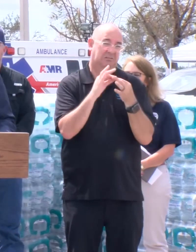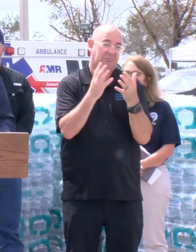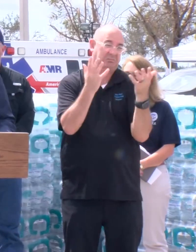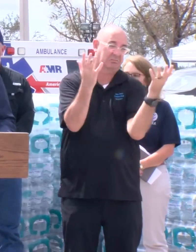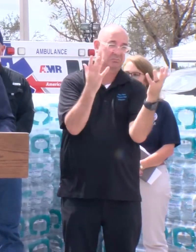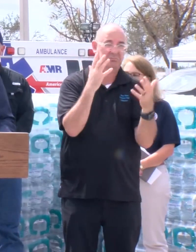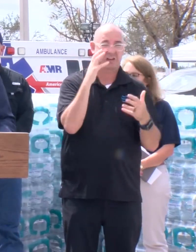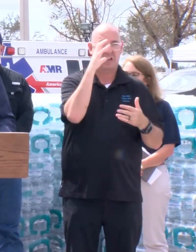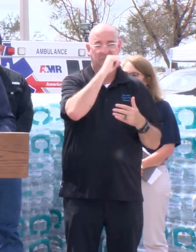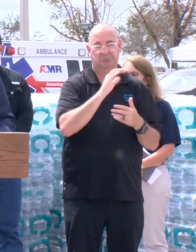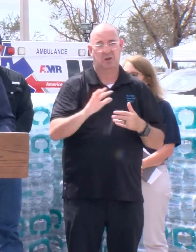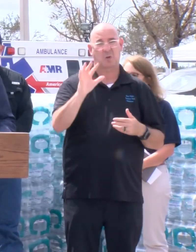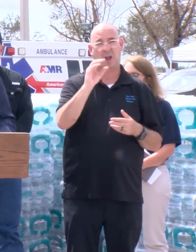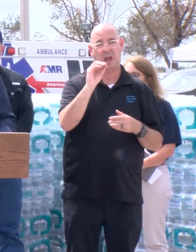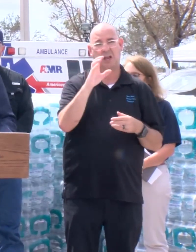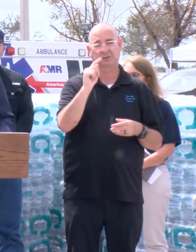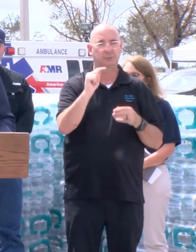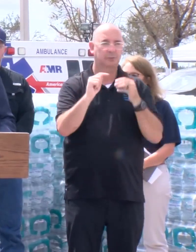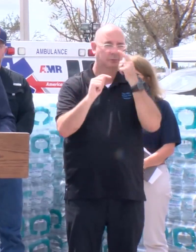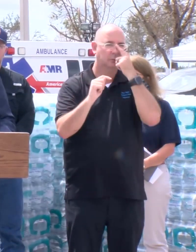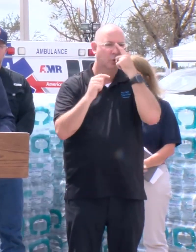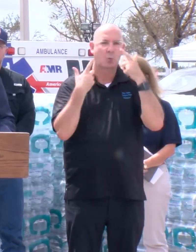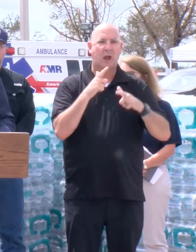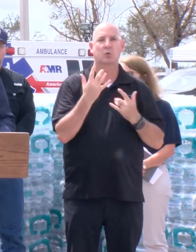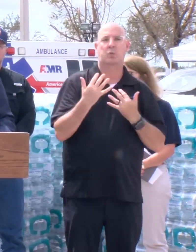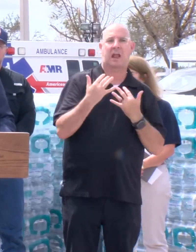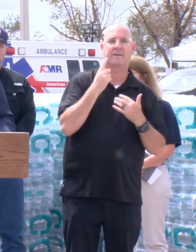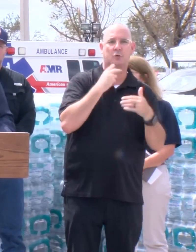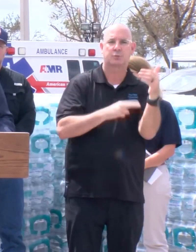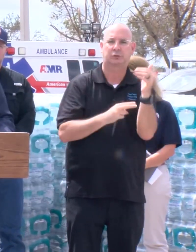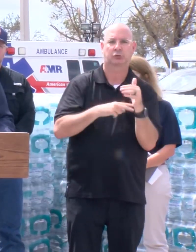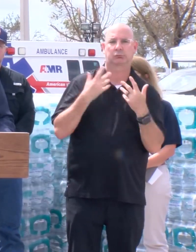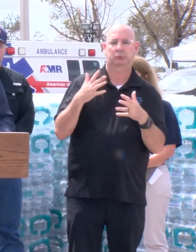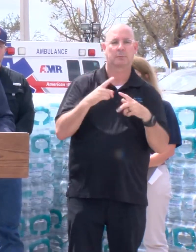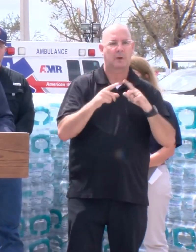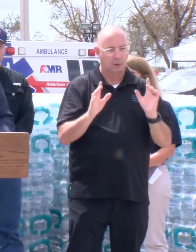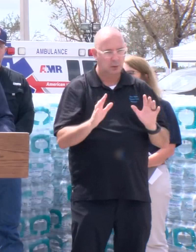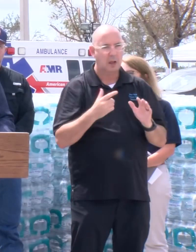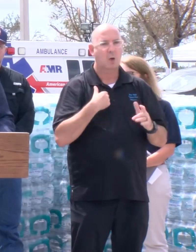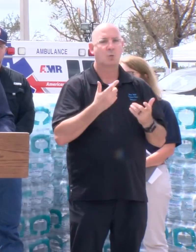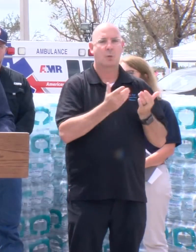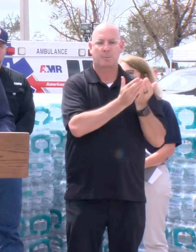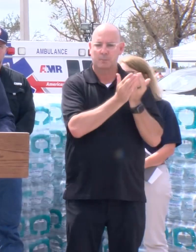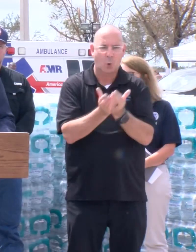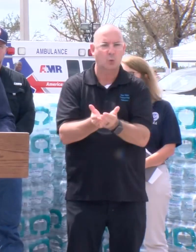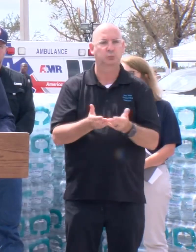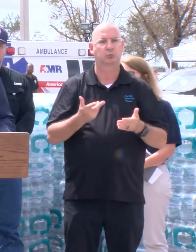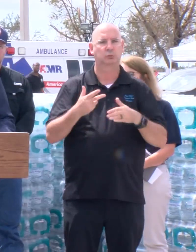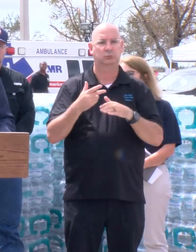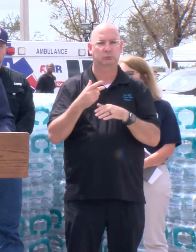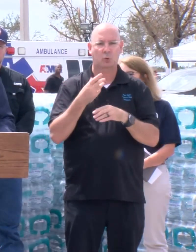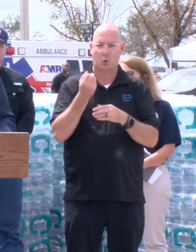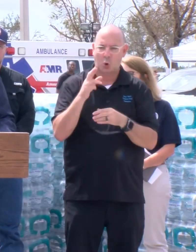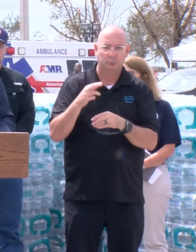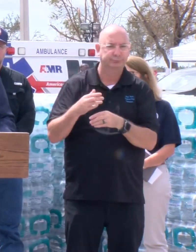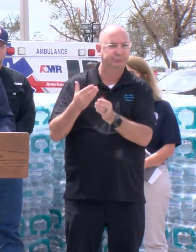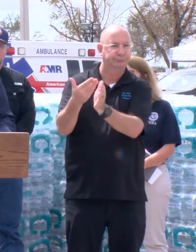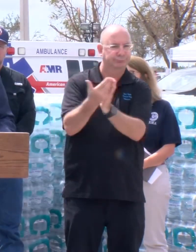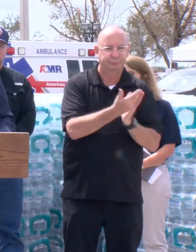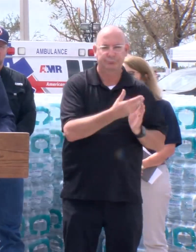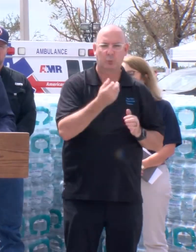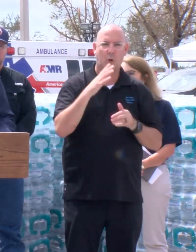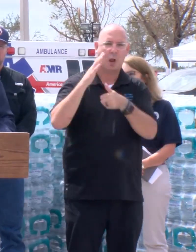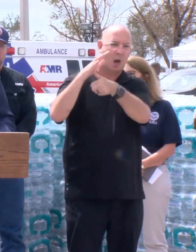wait until the causeway is done. So we have moved people in by both helicopter and by barge to